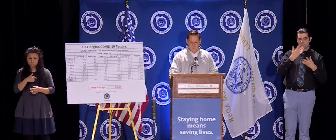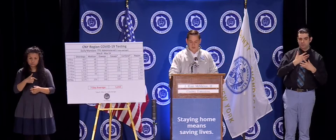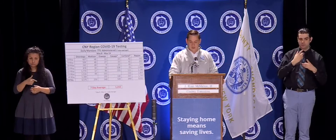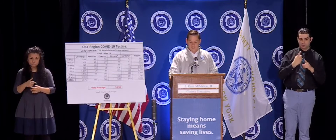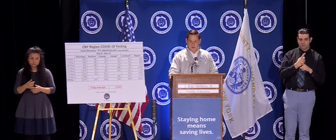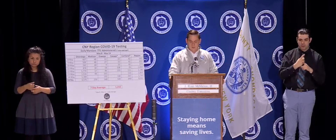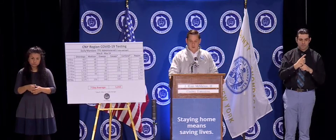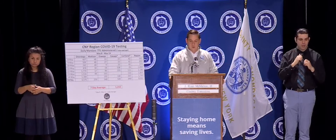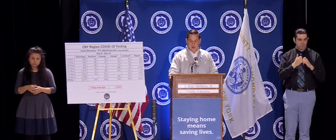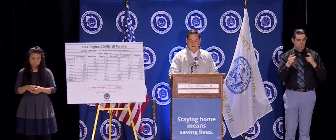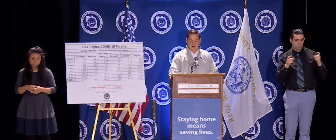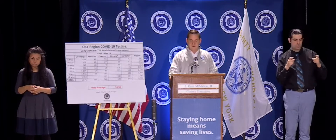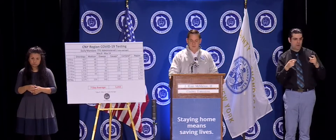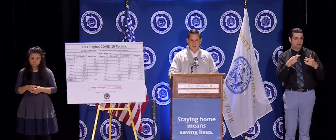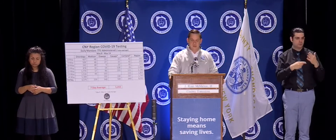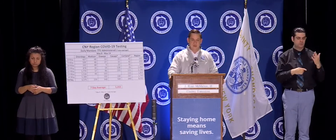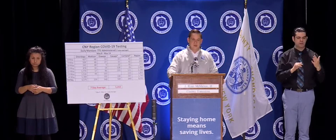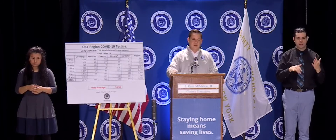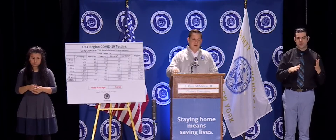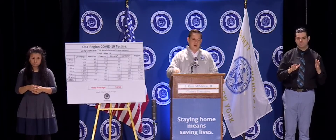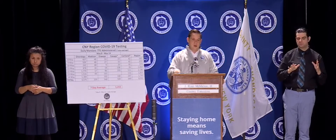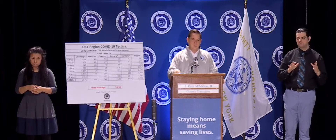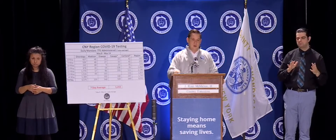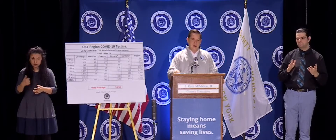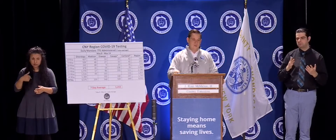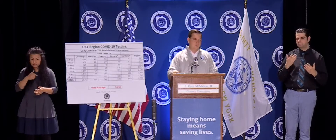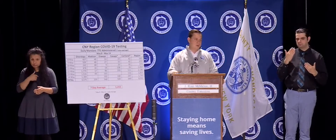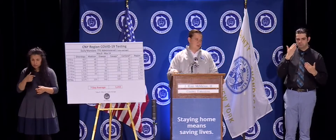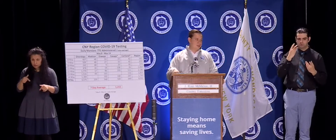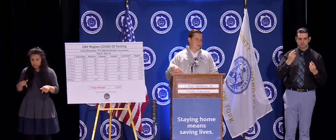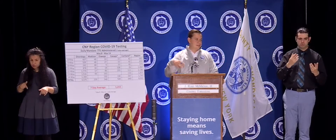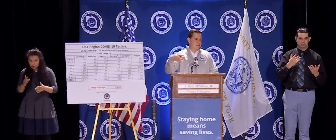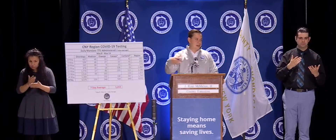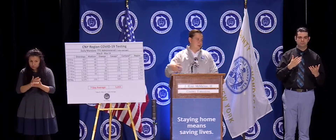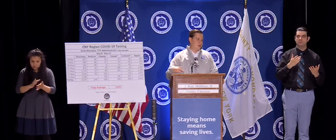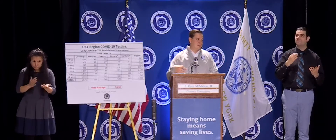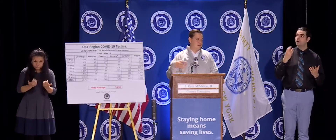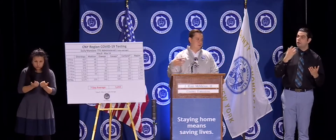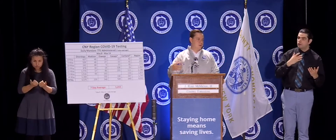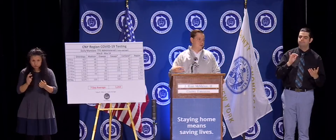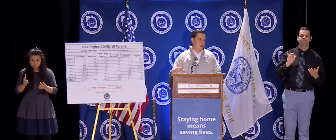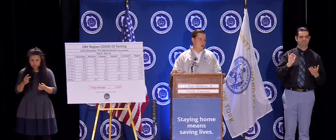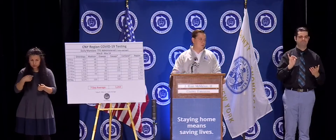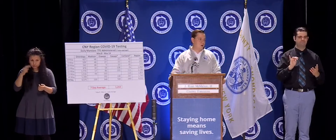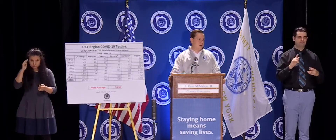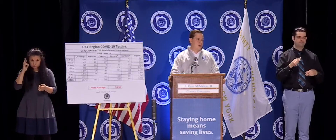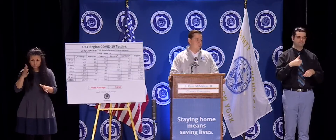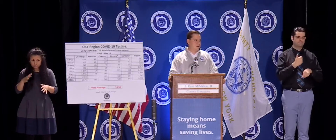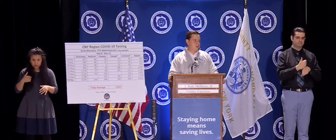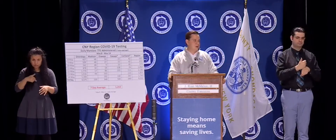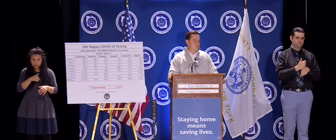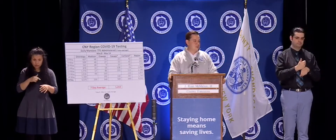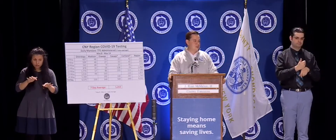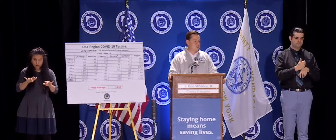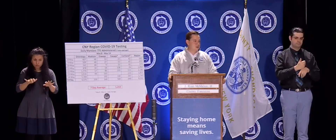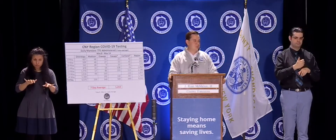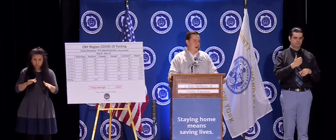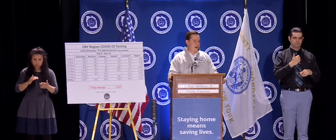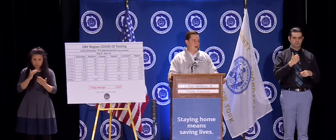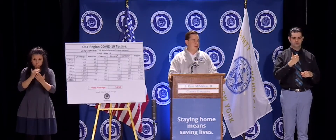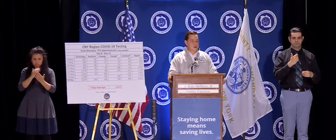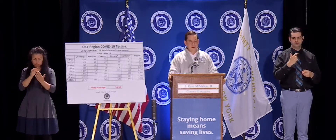we're certainly, once we have that information, we'll have an existing database to be able to talk more about how many